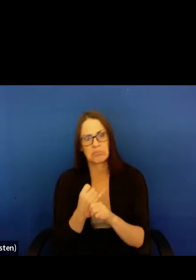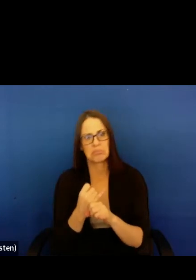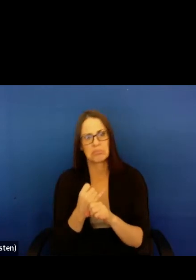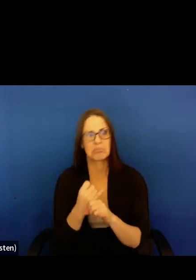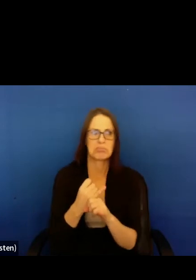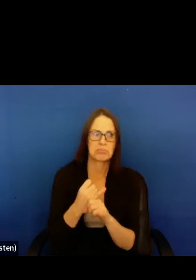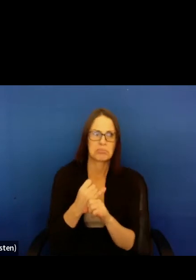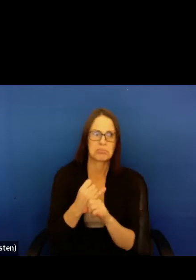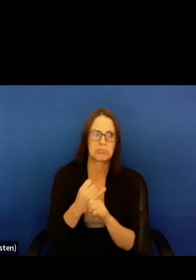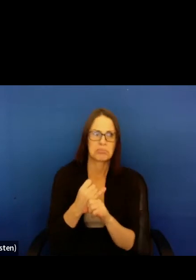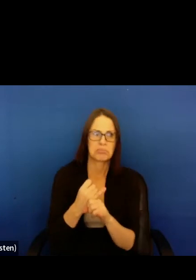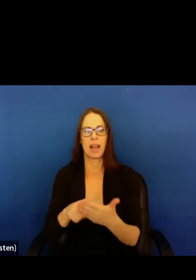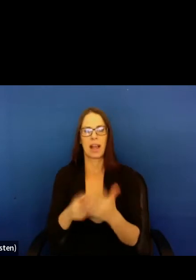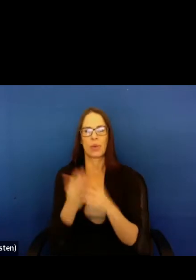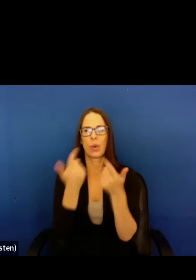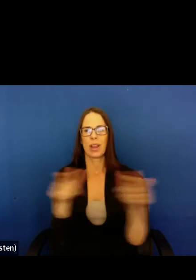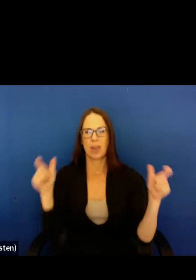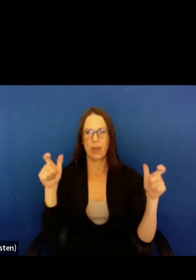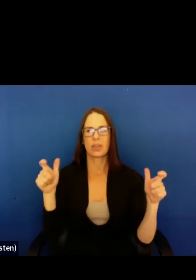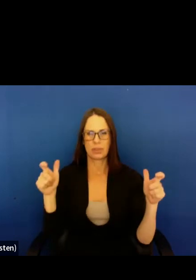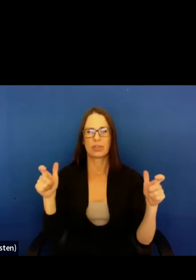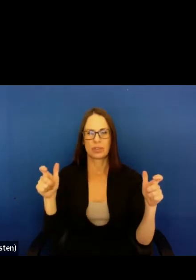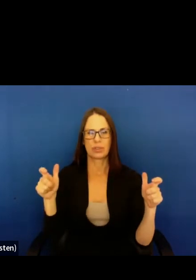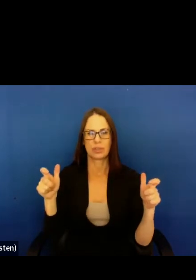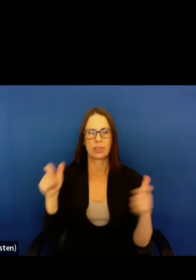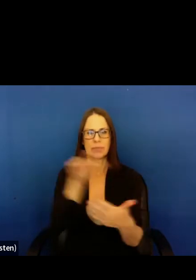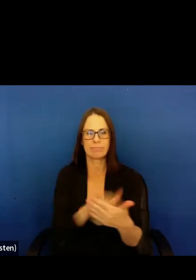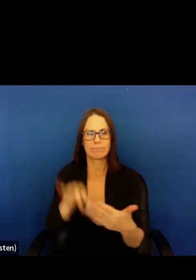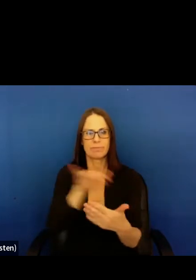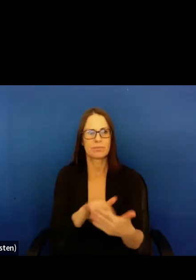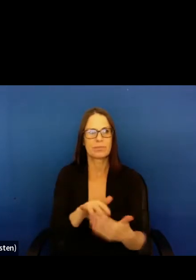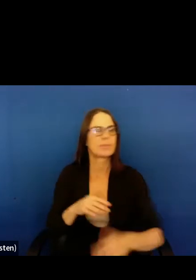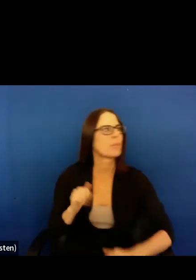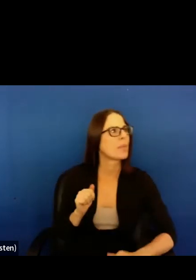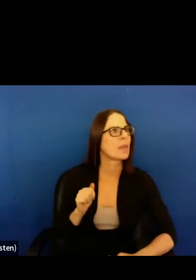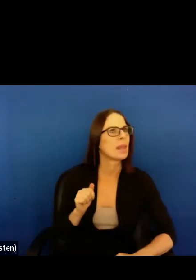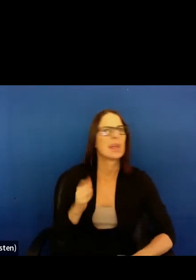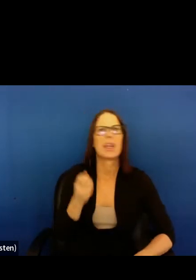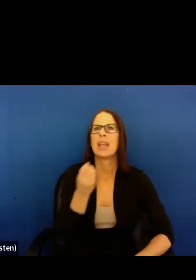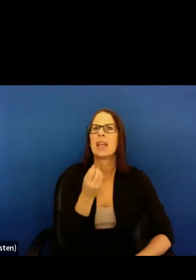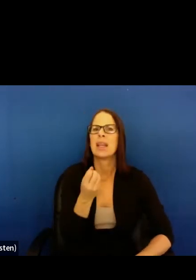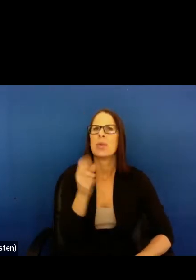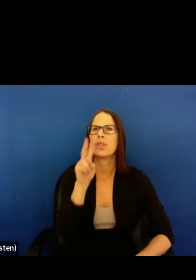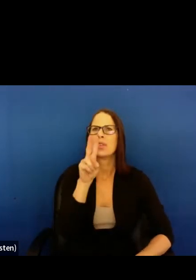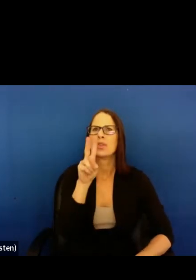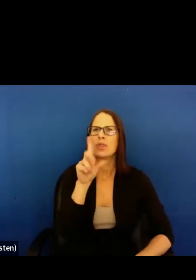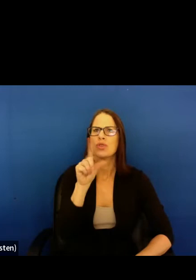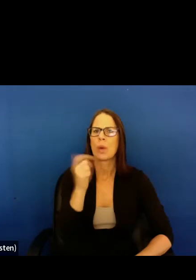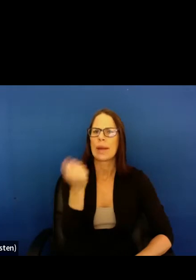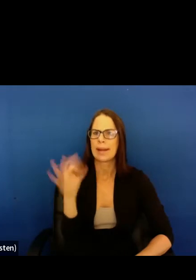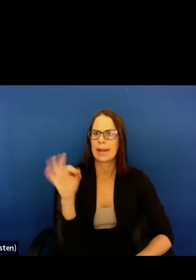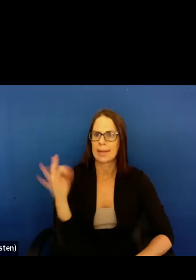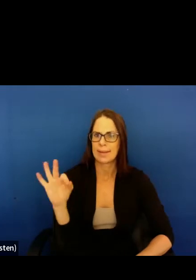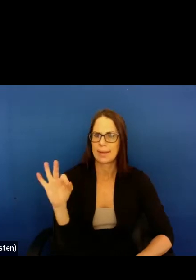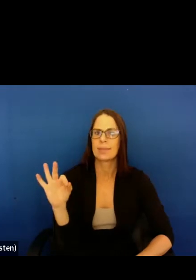through a study that we worked on, and I want to say that was about 2019.